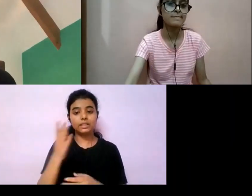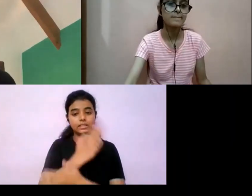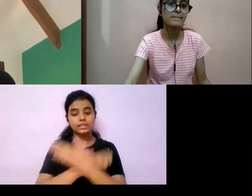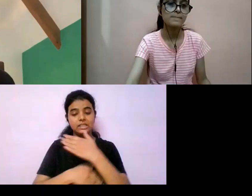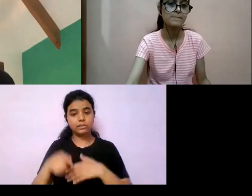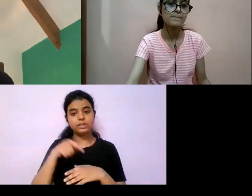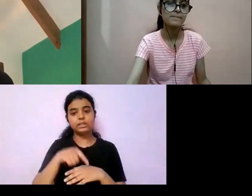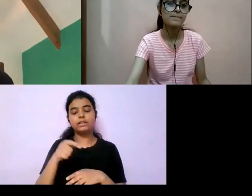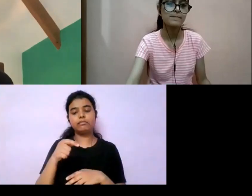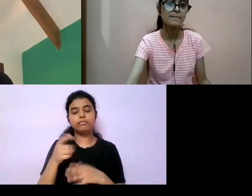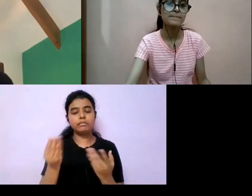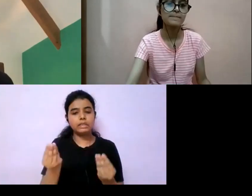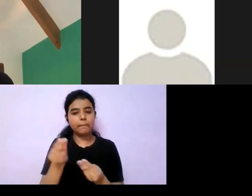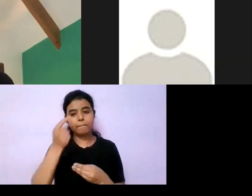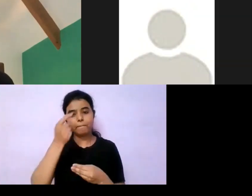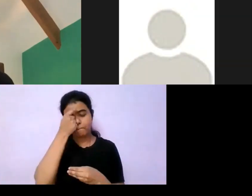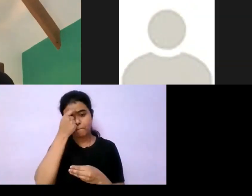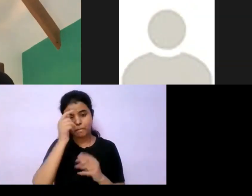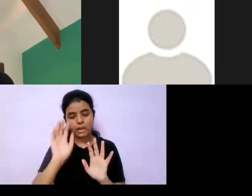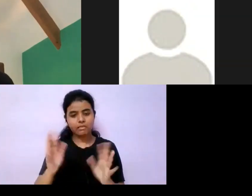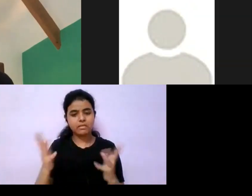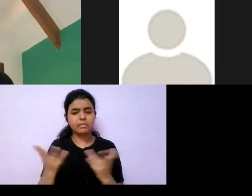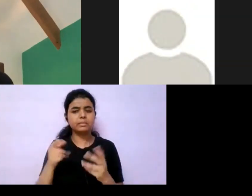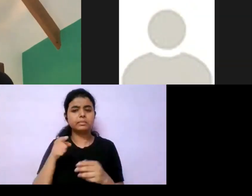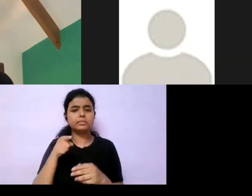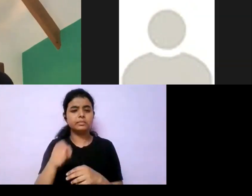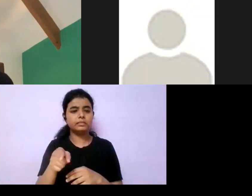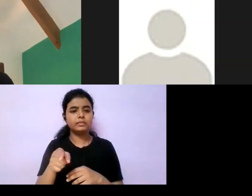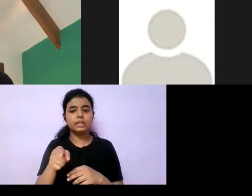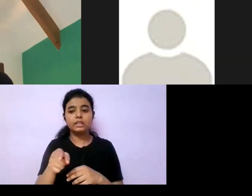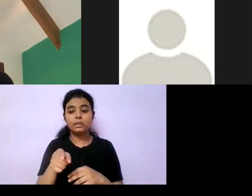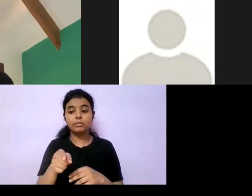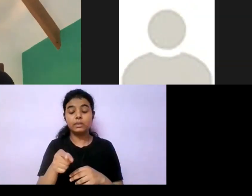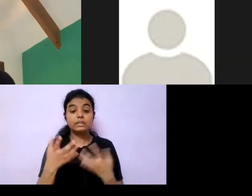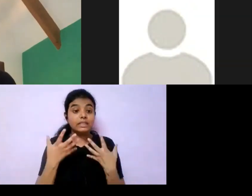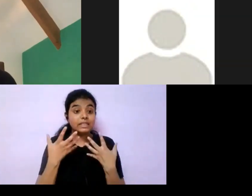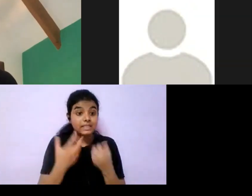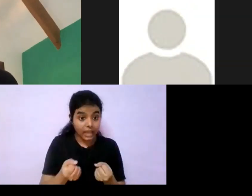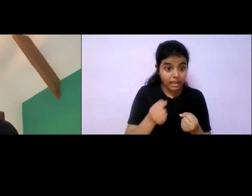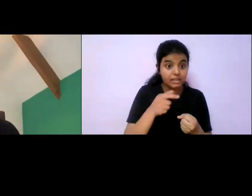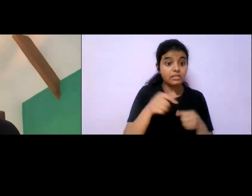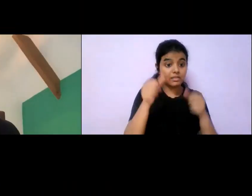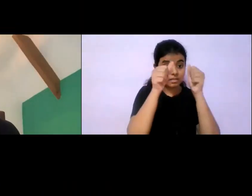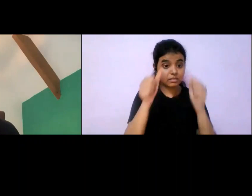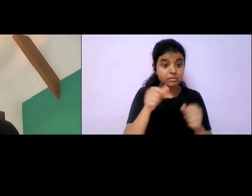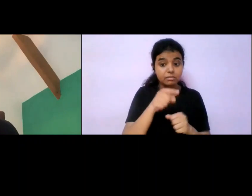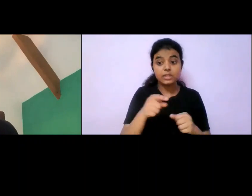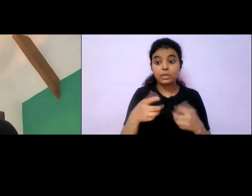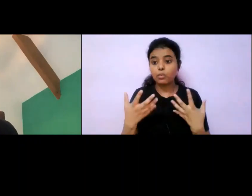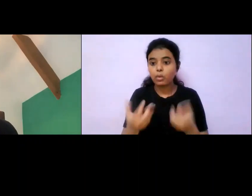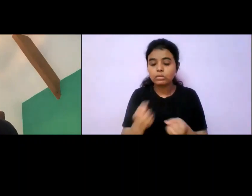things that is at the root of that model of desire is the eradication of disability.